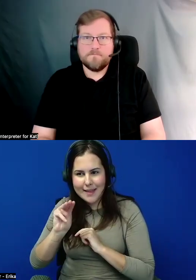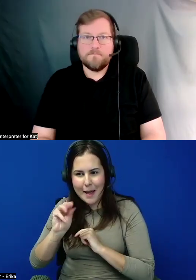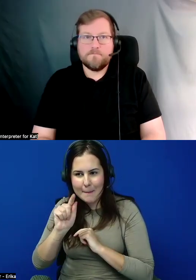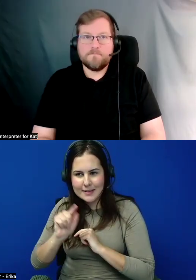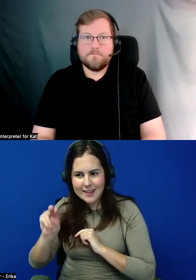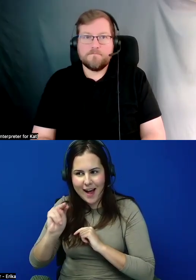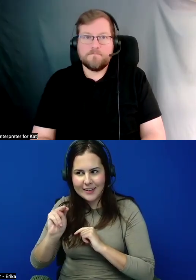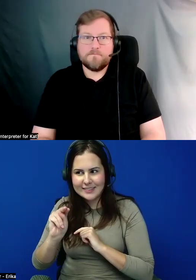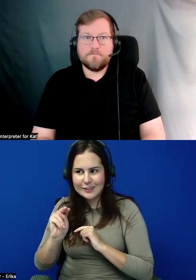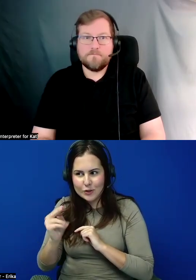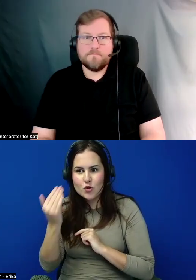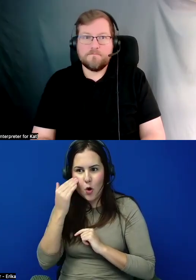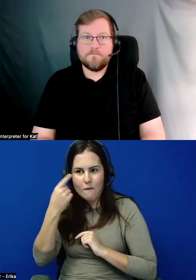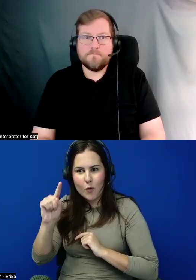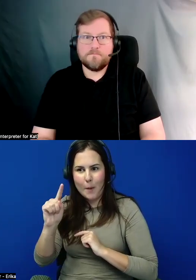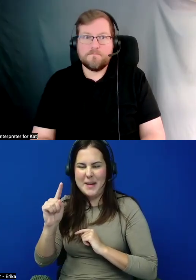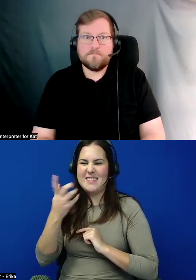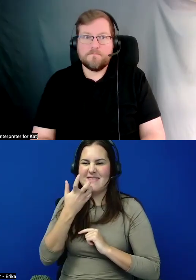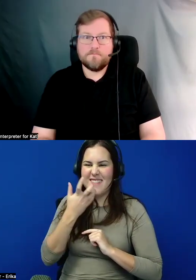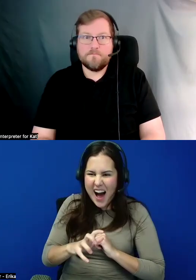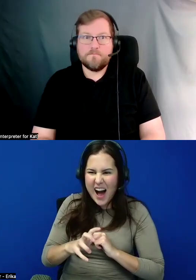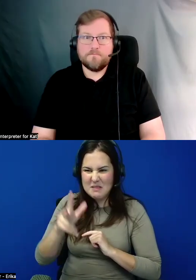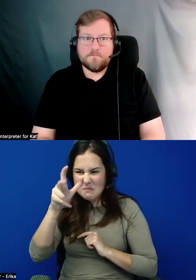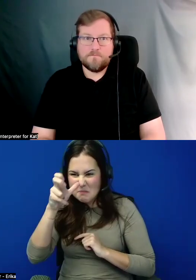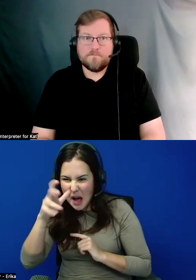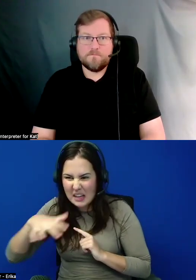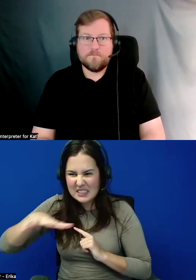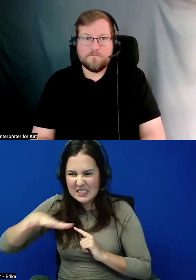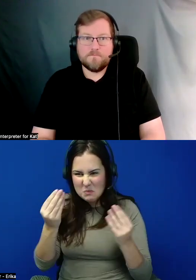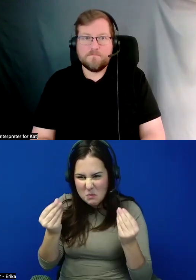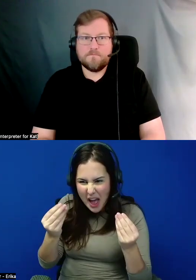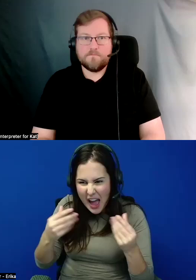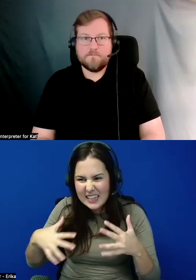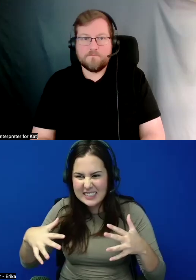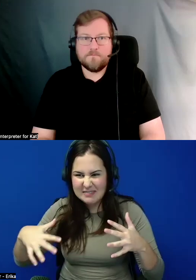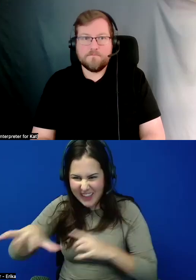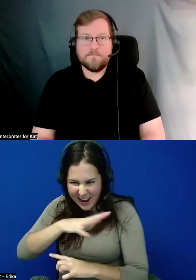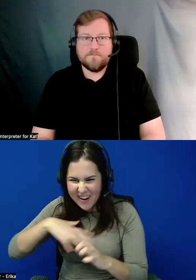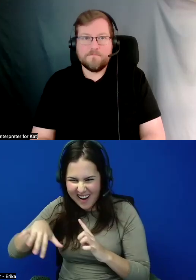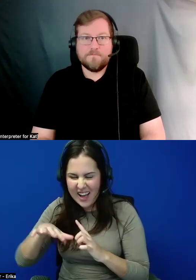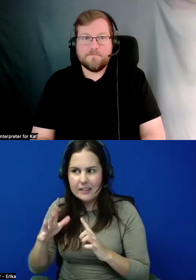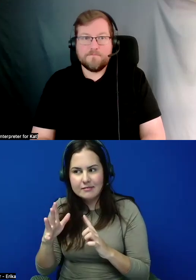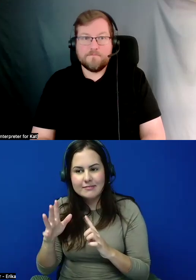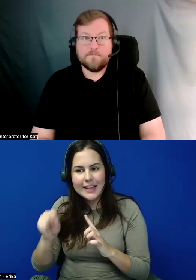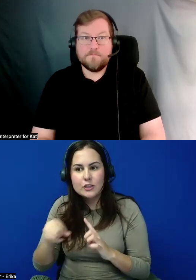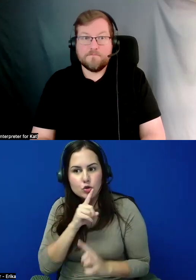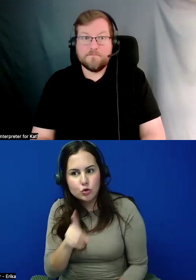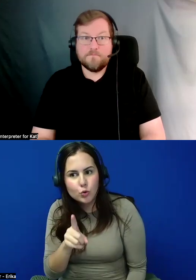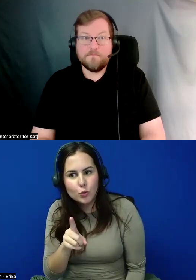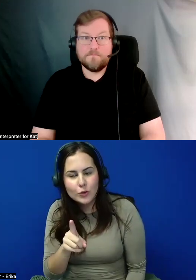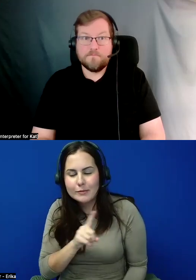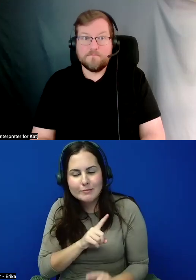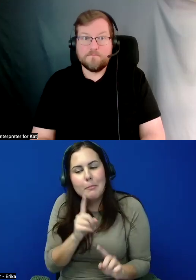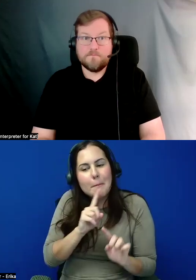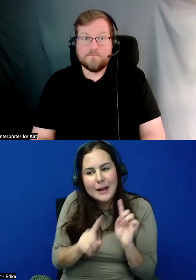hot and humid and buggy and wet, and it was all of those things. So that was not a surprise.